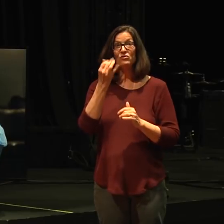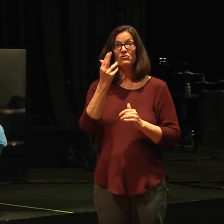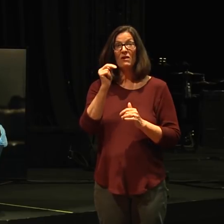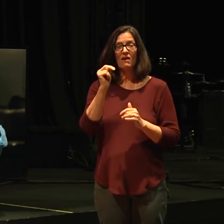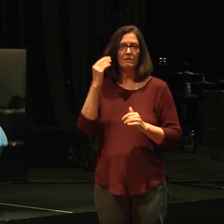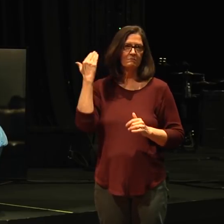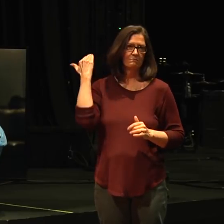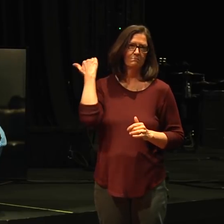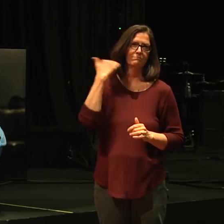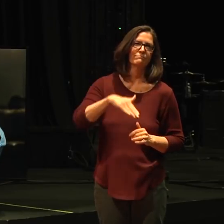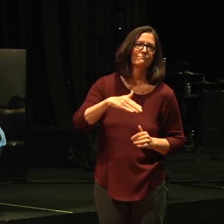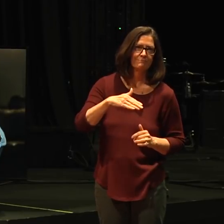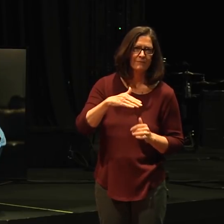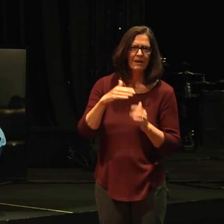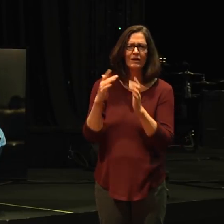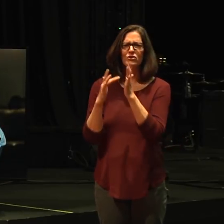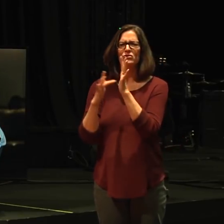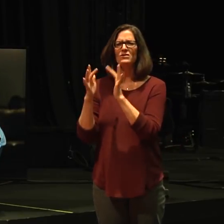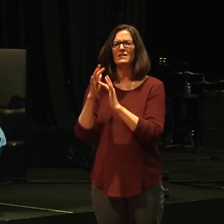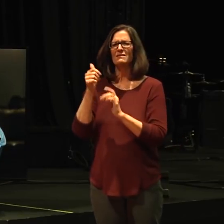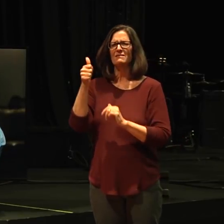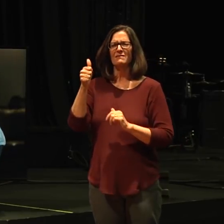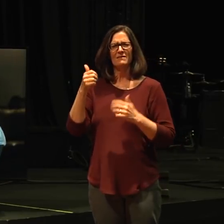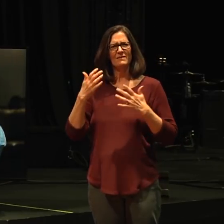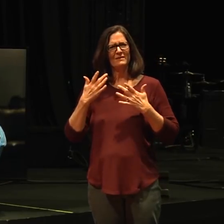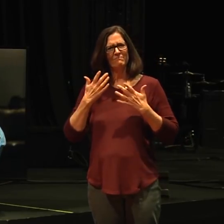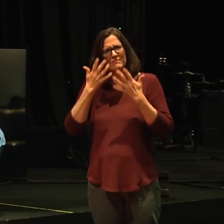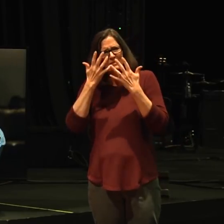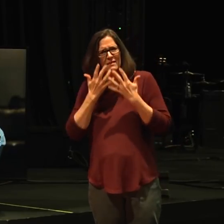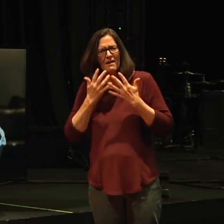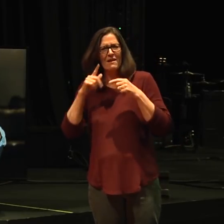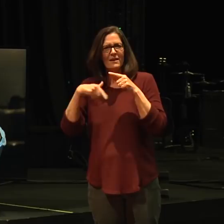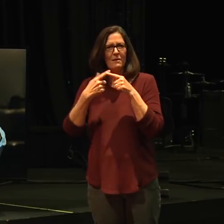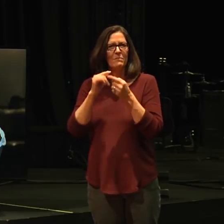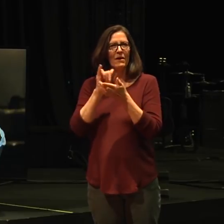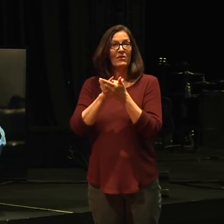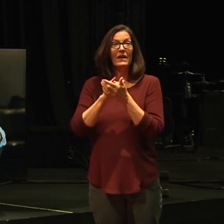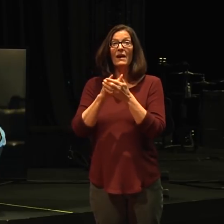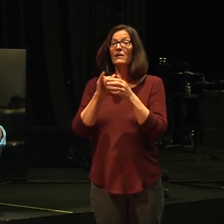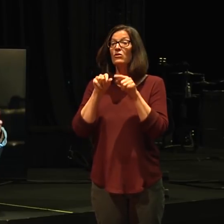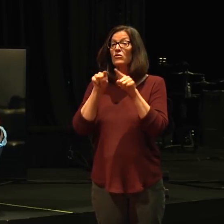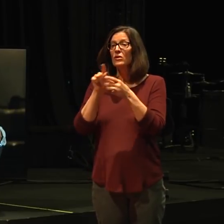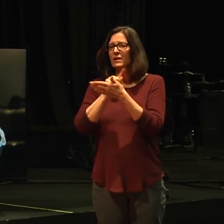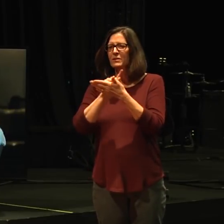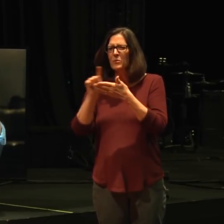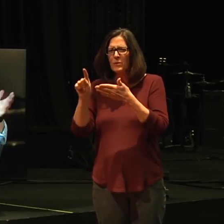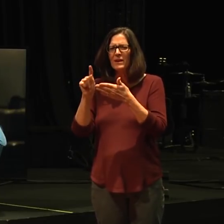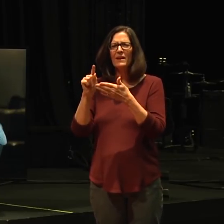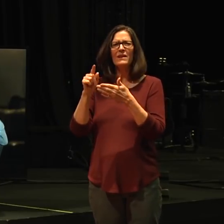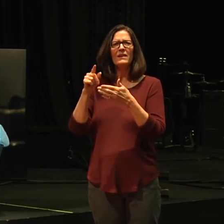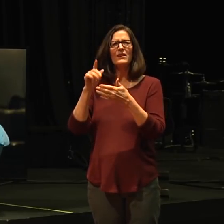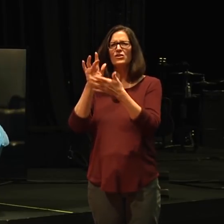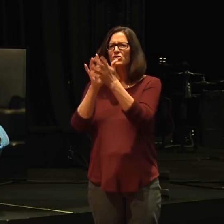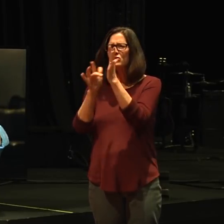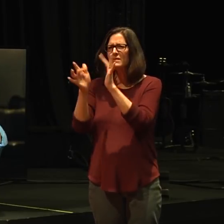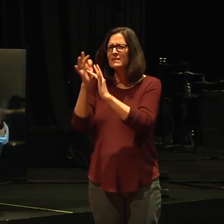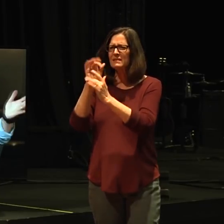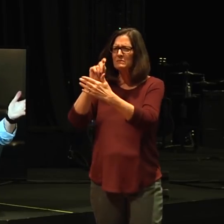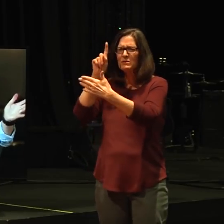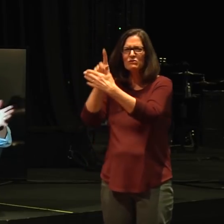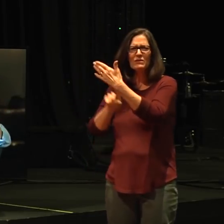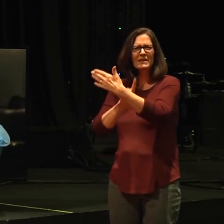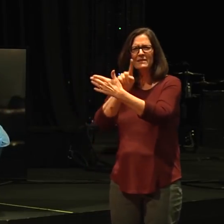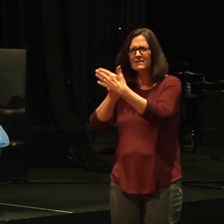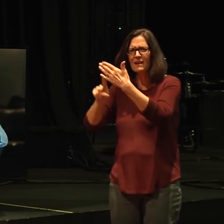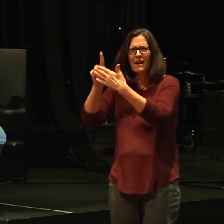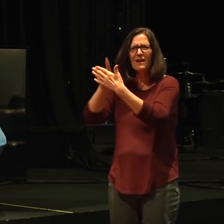and Jesus is really sad about that. And the rest of the week, Jesus was constantly being attacked and criticized by all kinds of people. And no matter